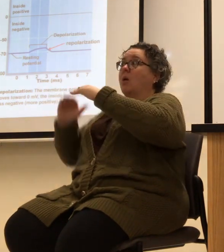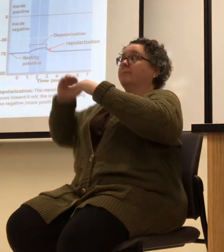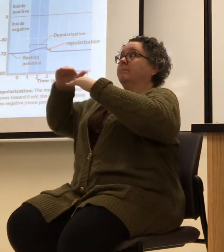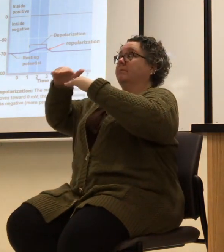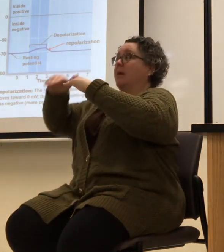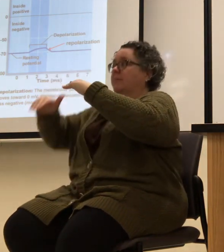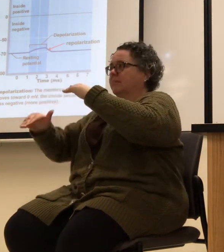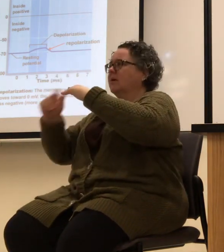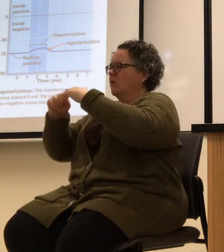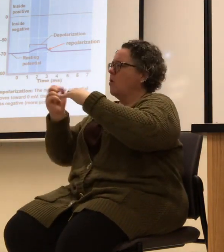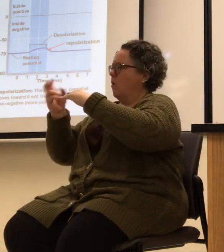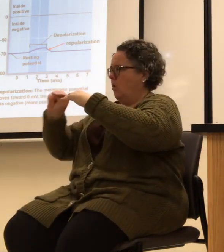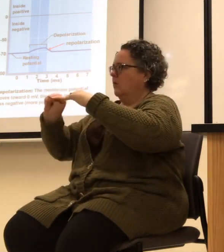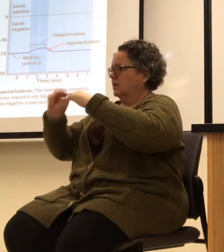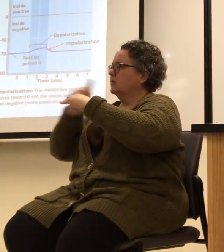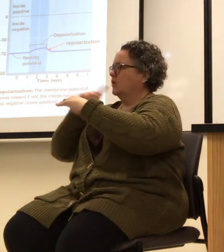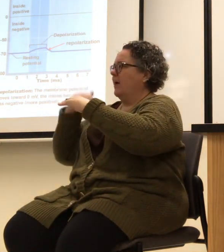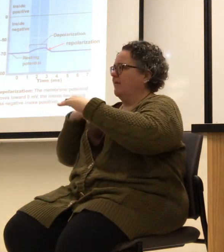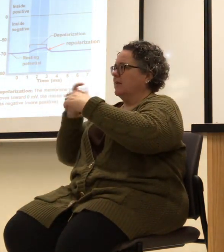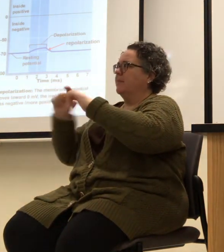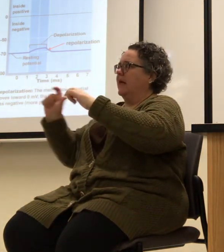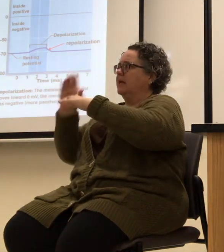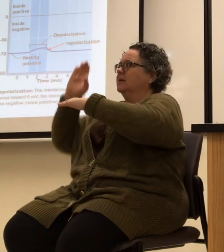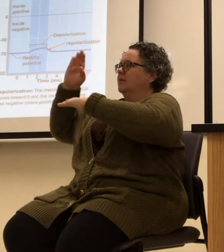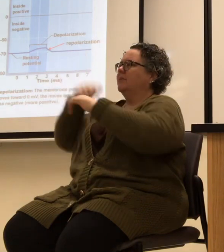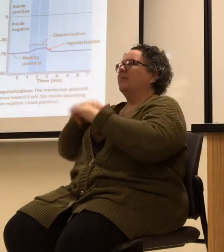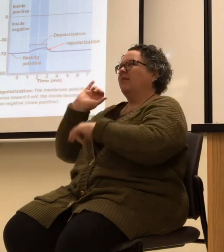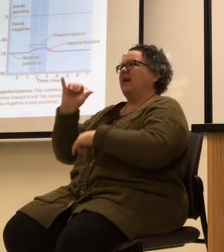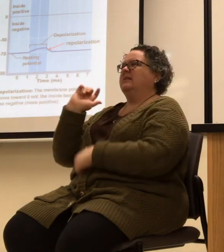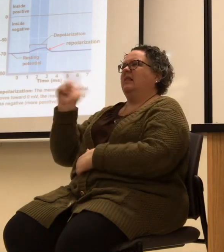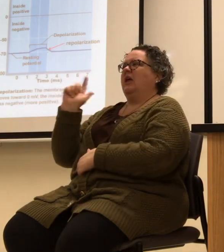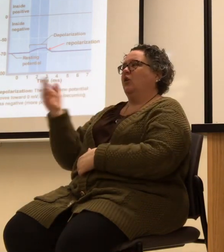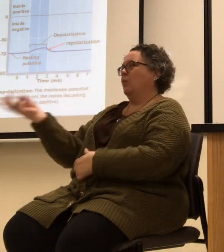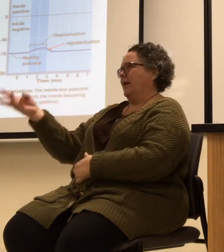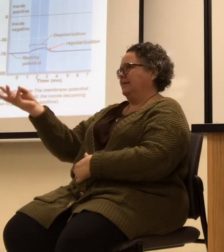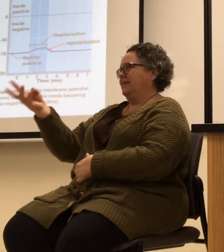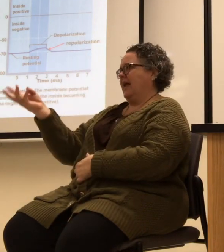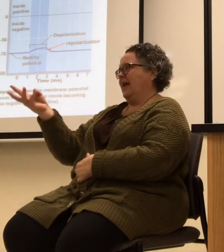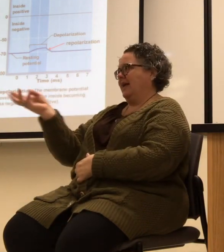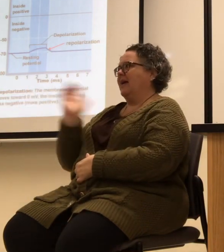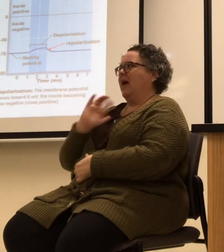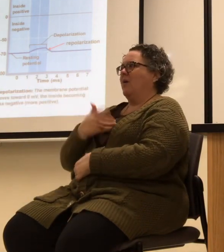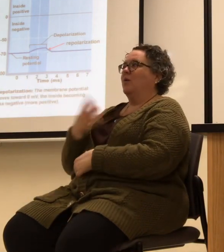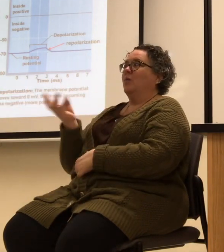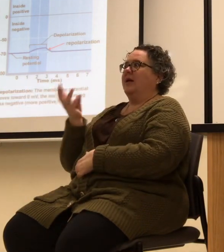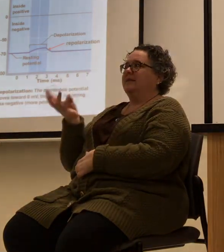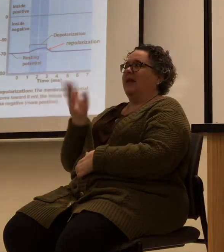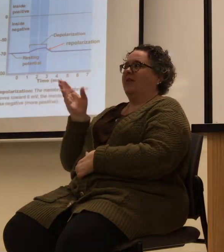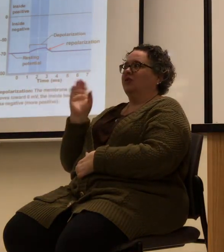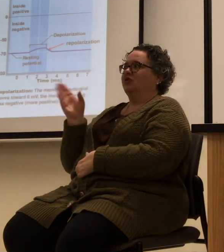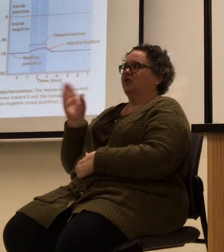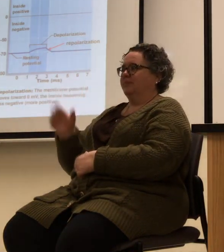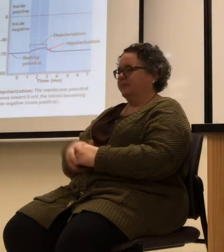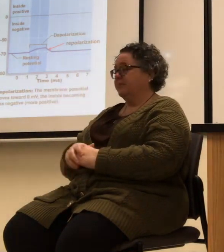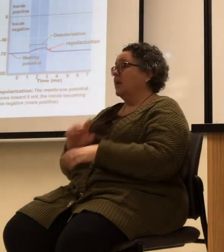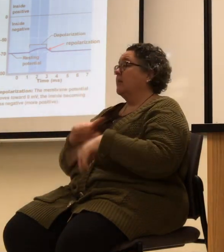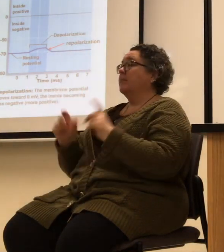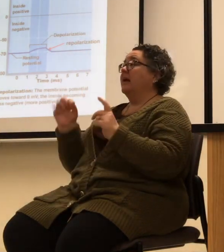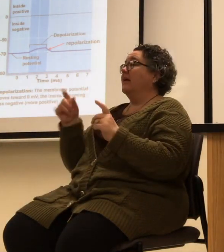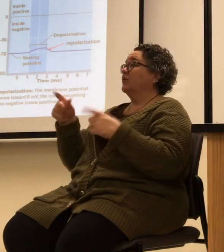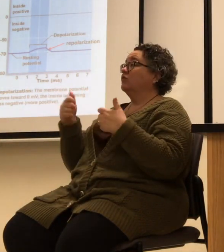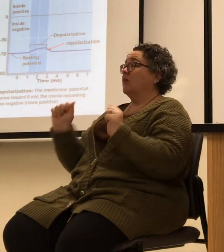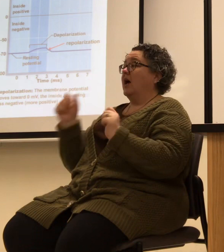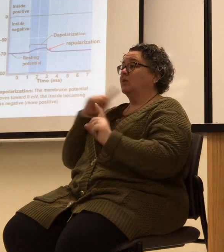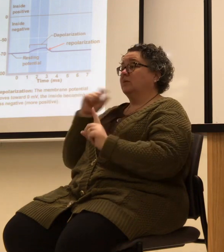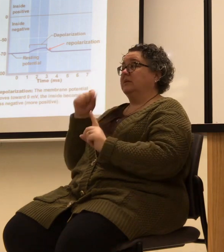on, you get the big spike. But that's for later Wednesday. Okay, well, if you're trying to stimulate a cell, the goal is to